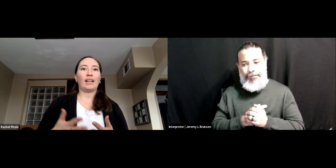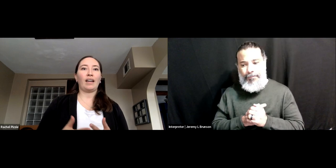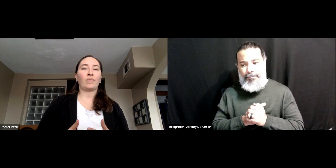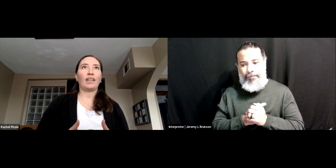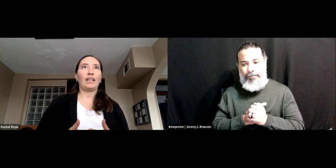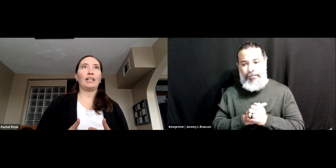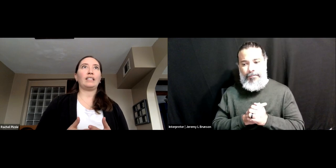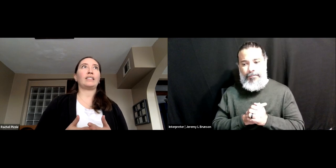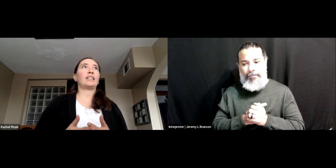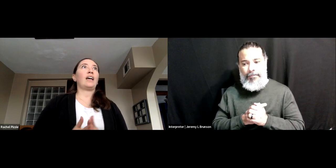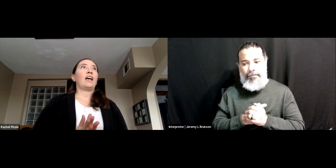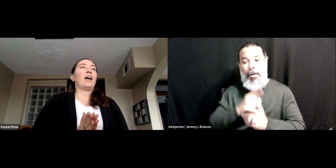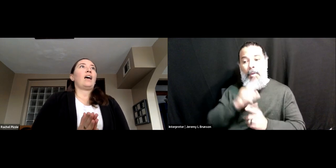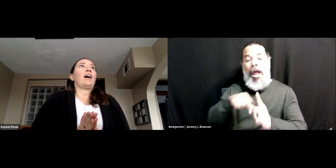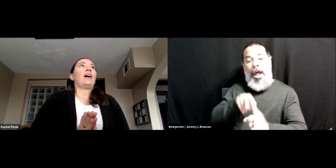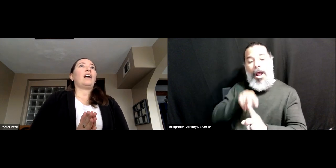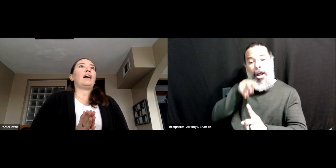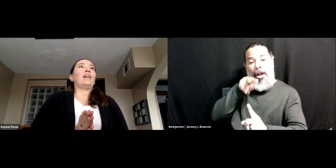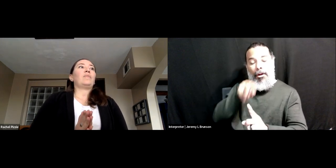response data is